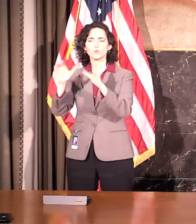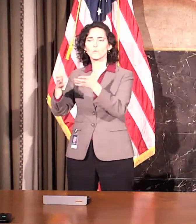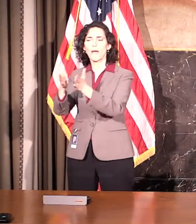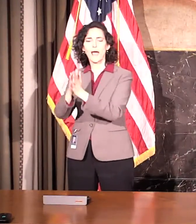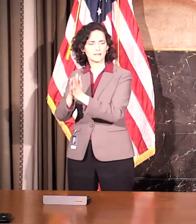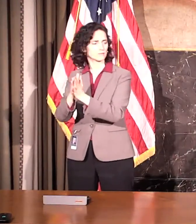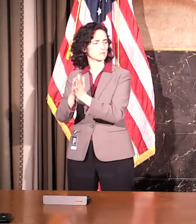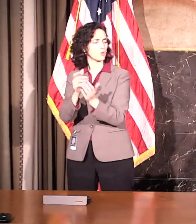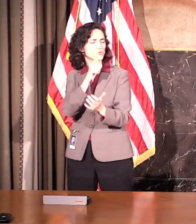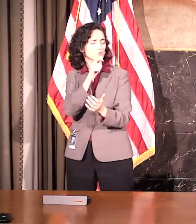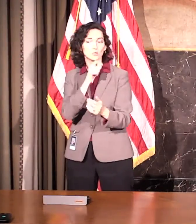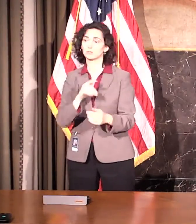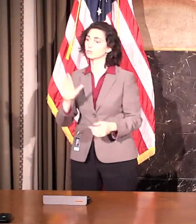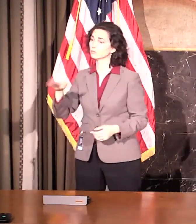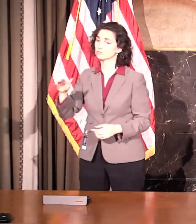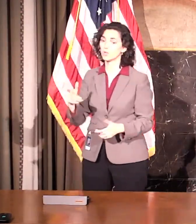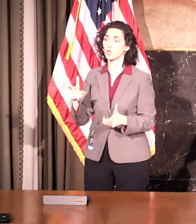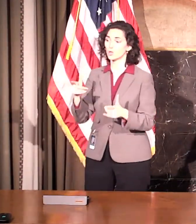request.